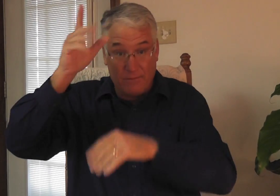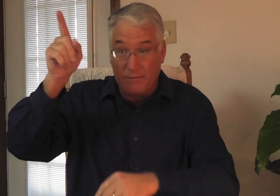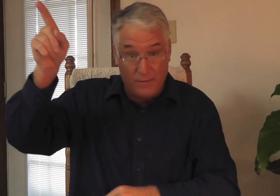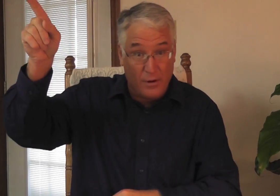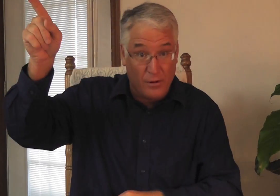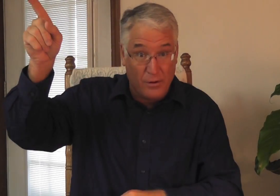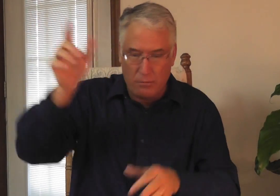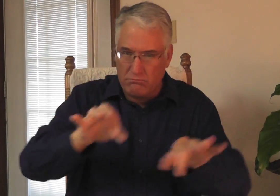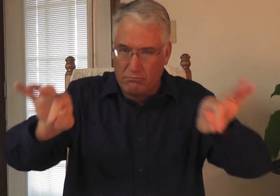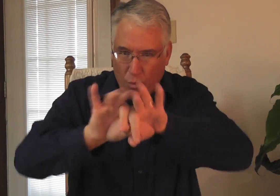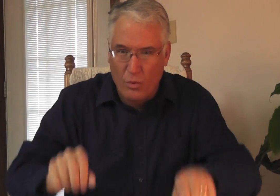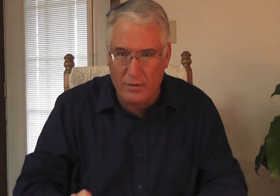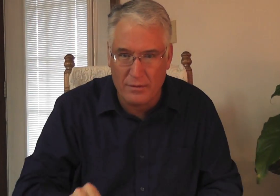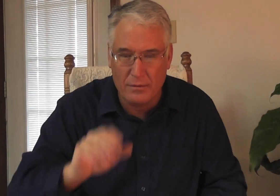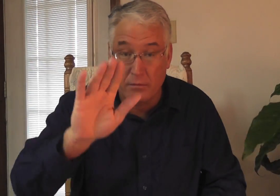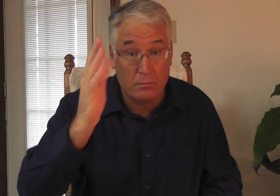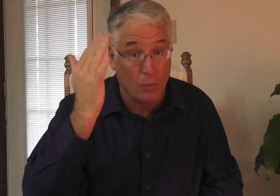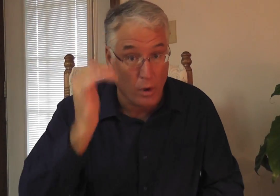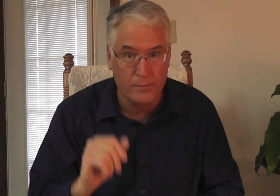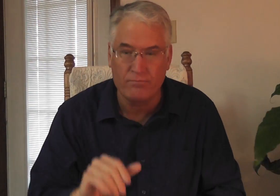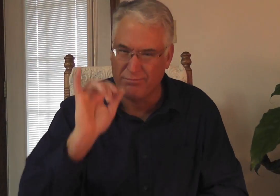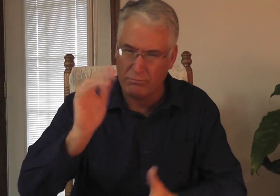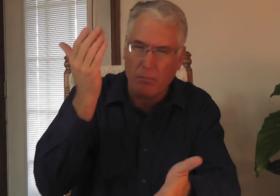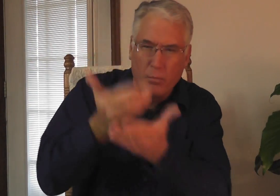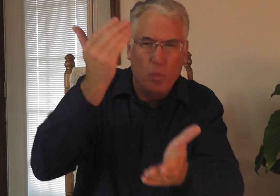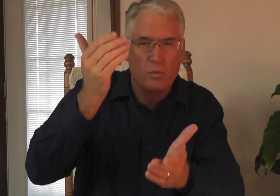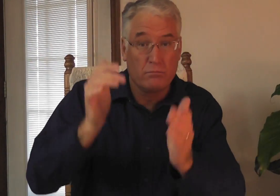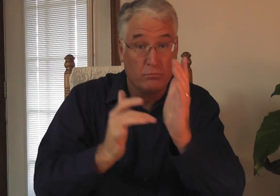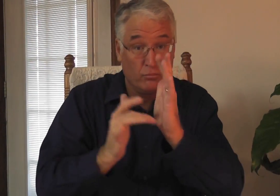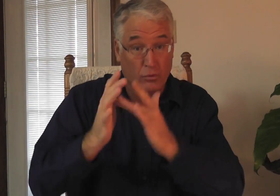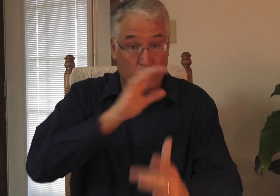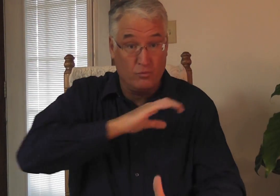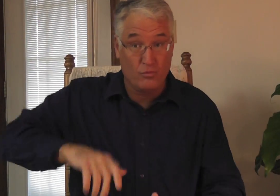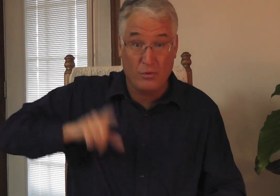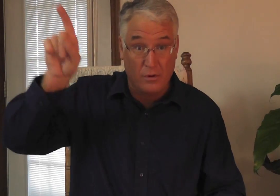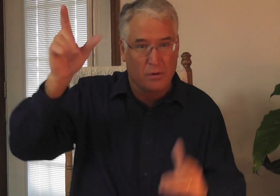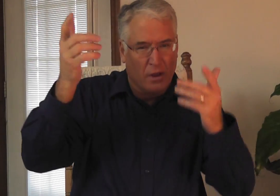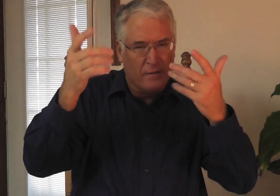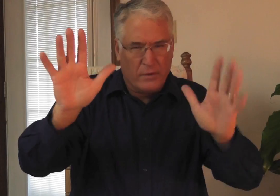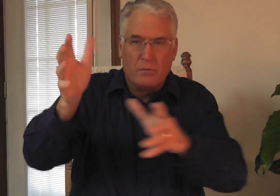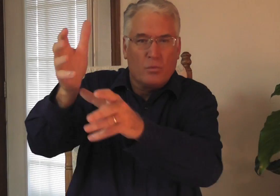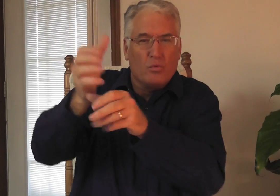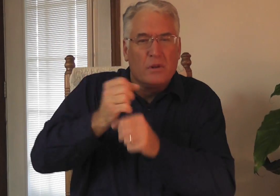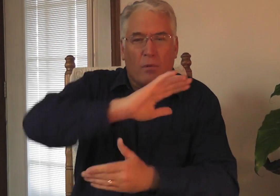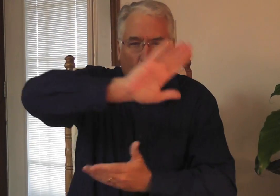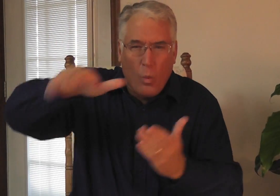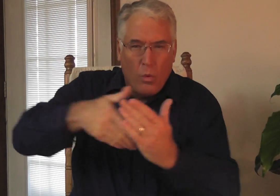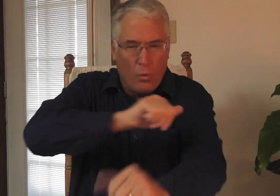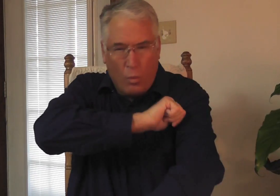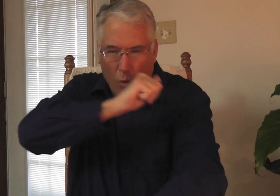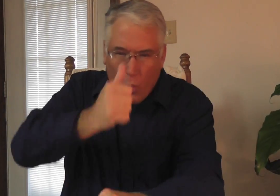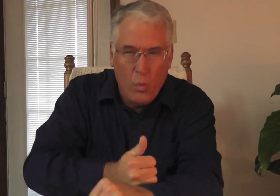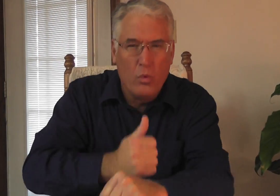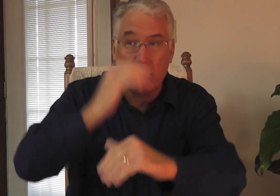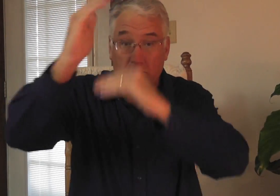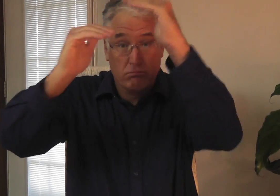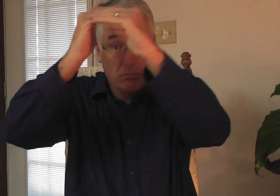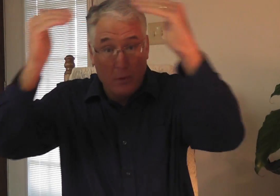right hand of the Father. That's important. Why? Well, because that proves that Jesus Christ has received all power